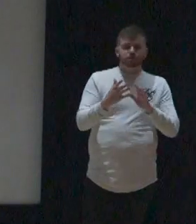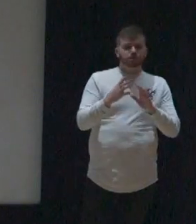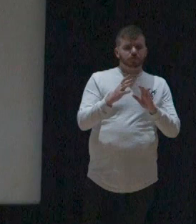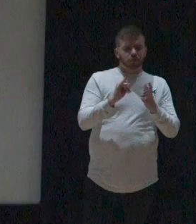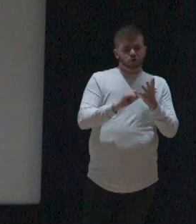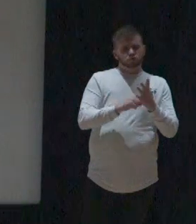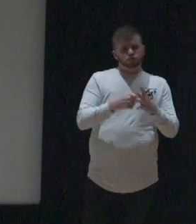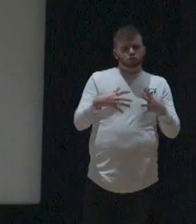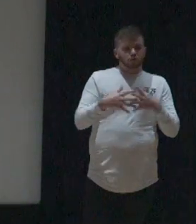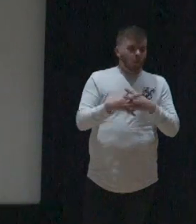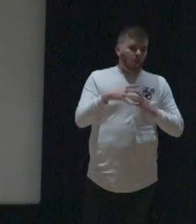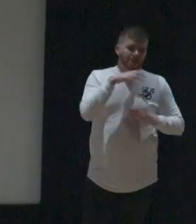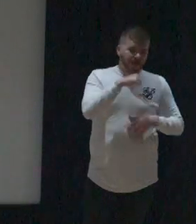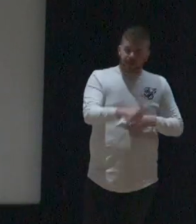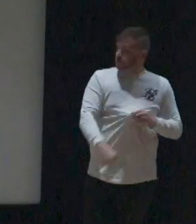little dialogue here.